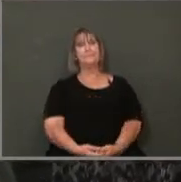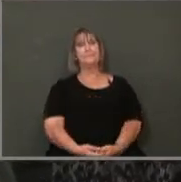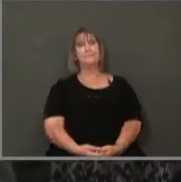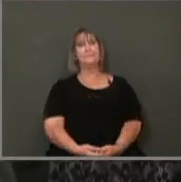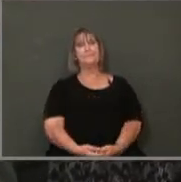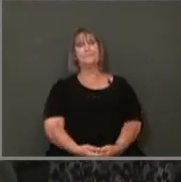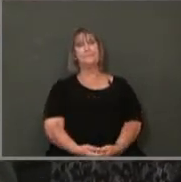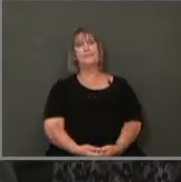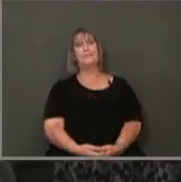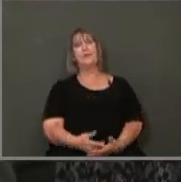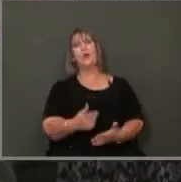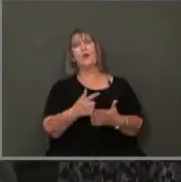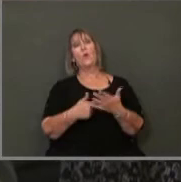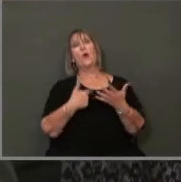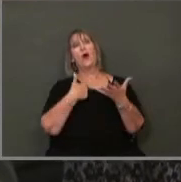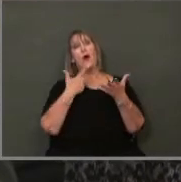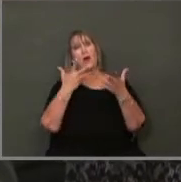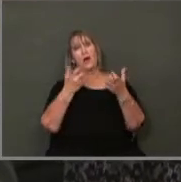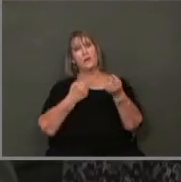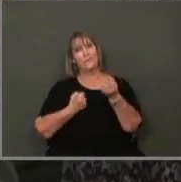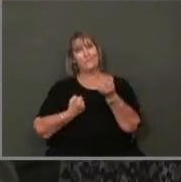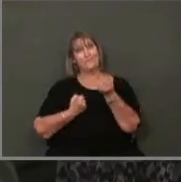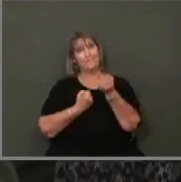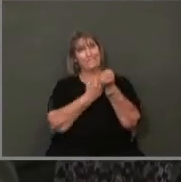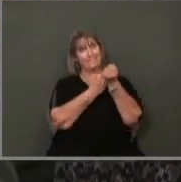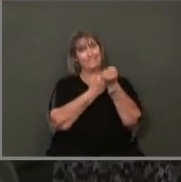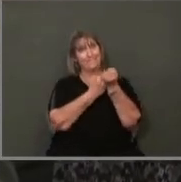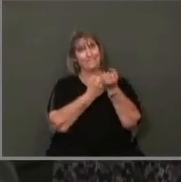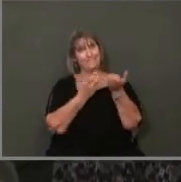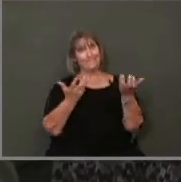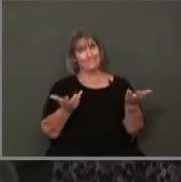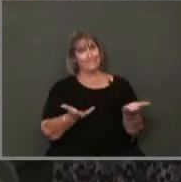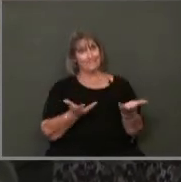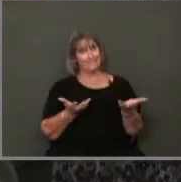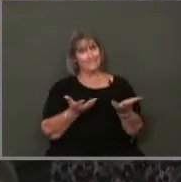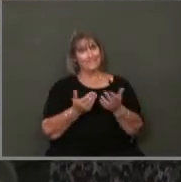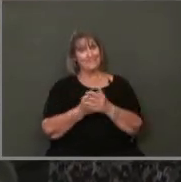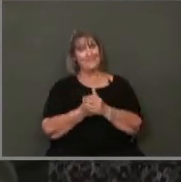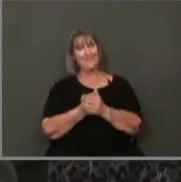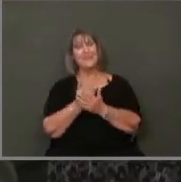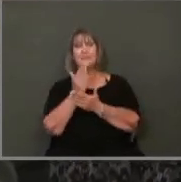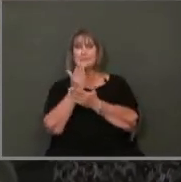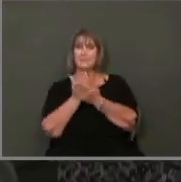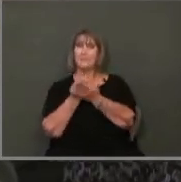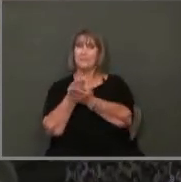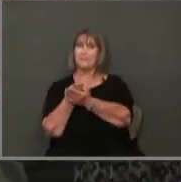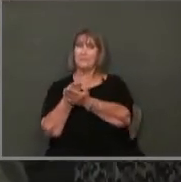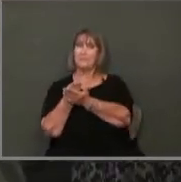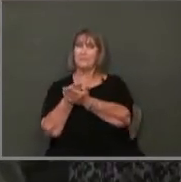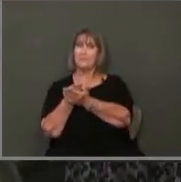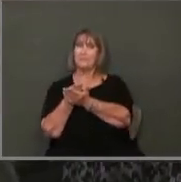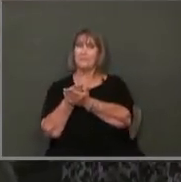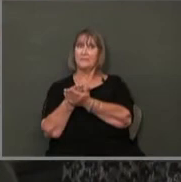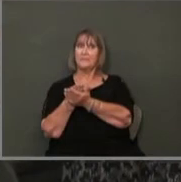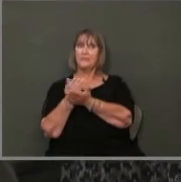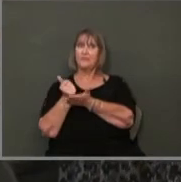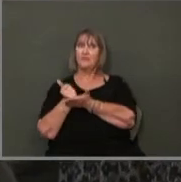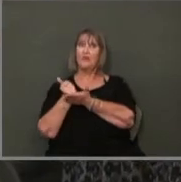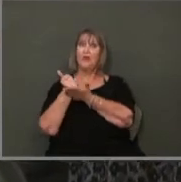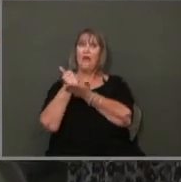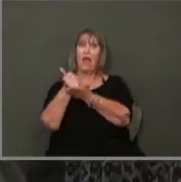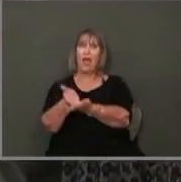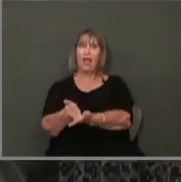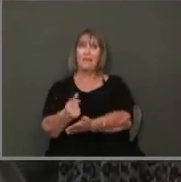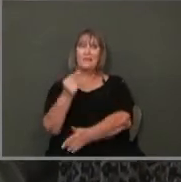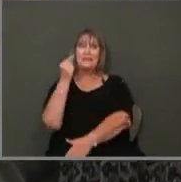What I'm trying to advocate for is a portion of funds going to help the San Antonio